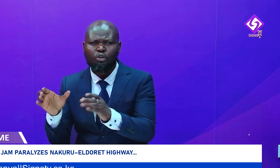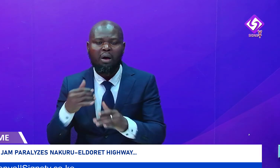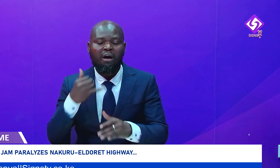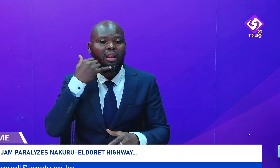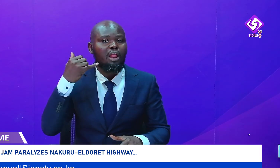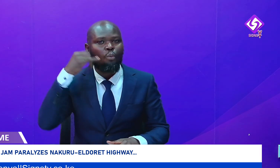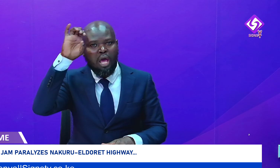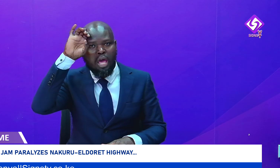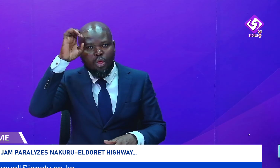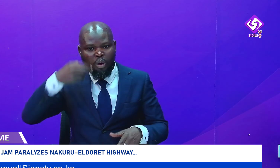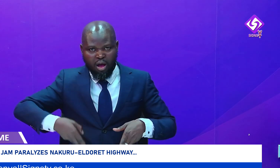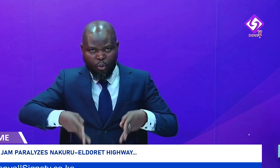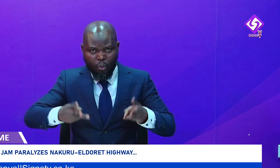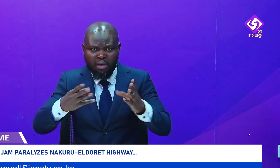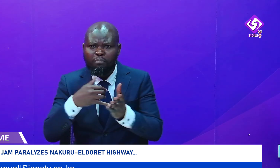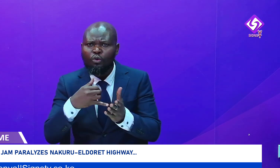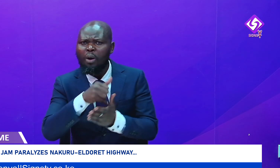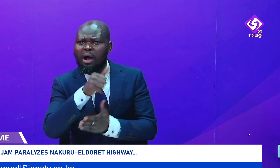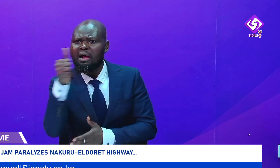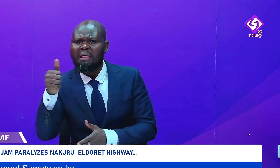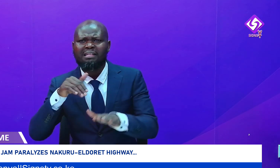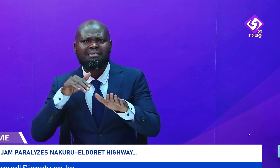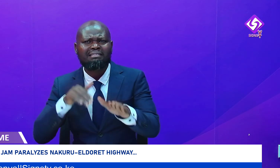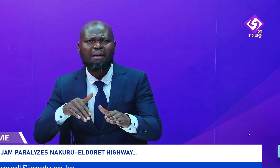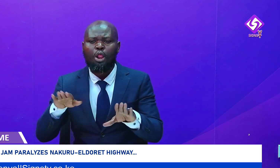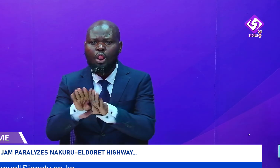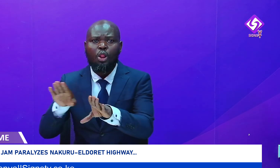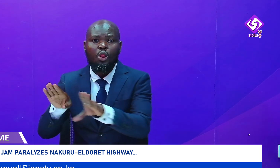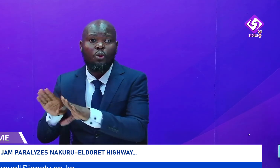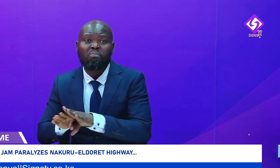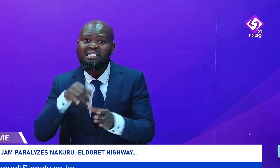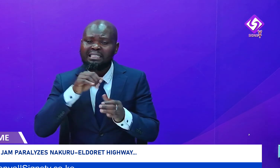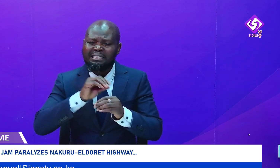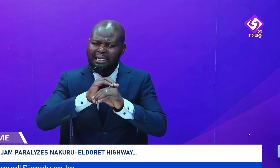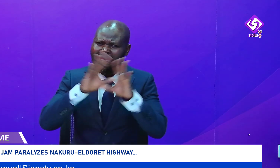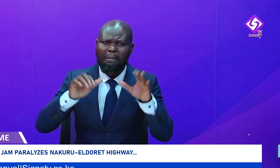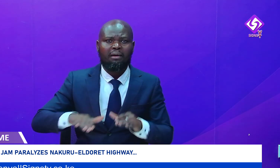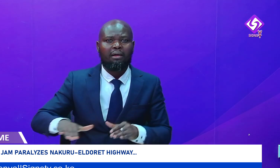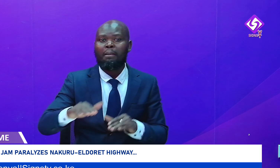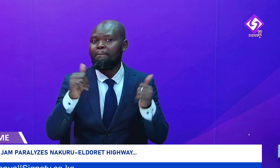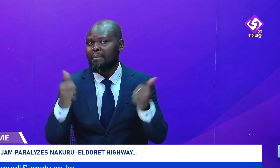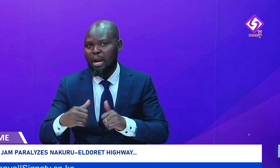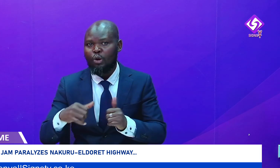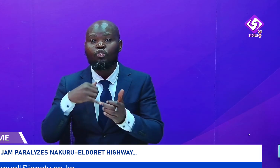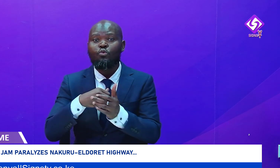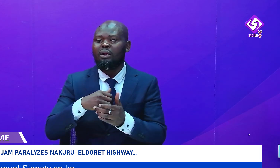Sobea-Mau Summit Timboroa section of the Nakuru-Eldoret Highway. The cause of the